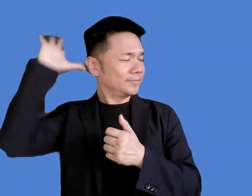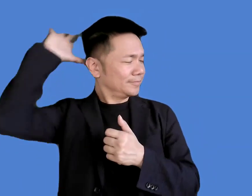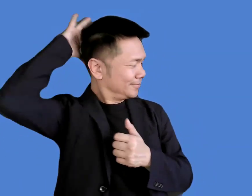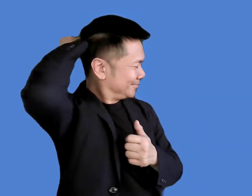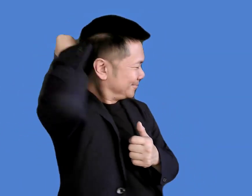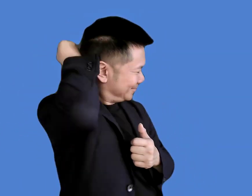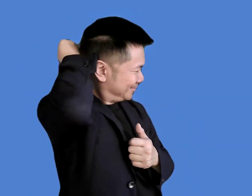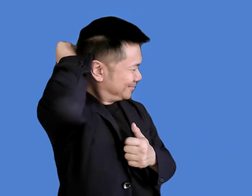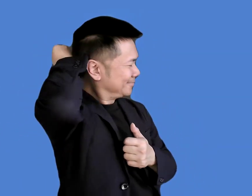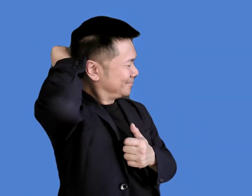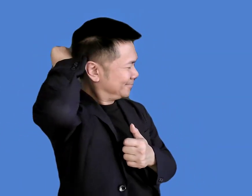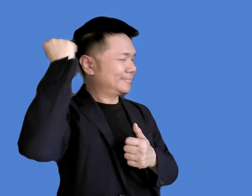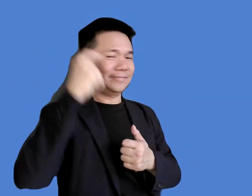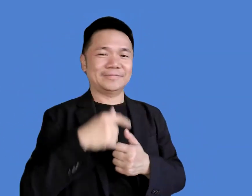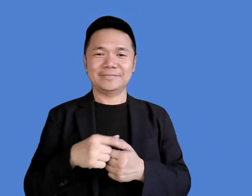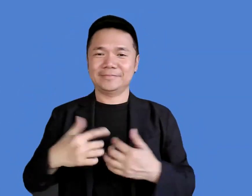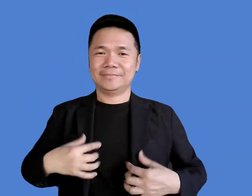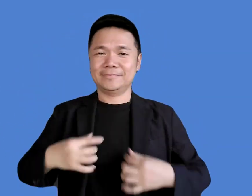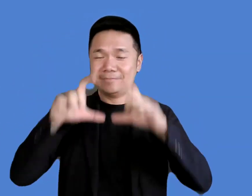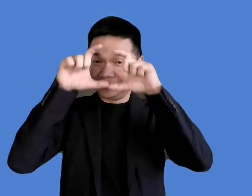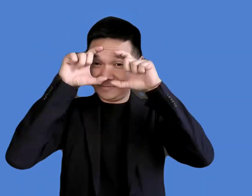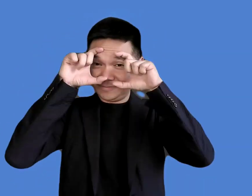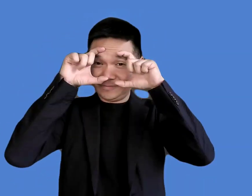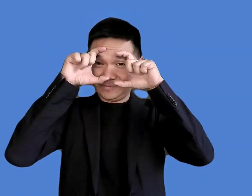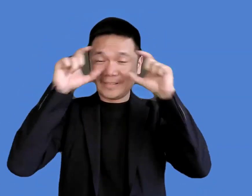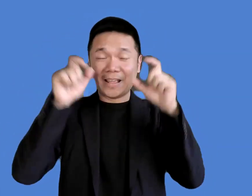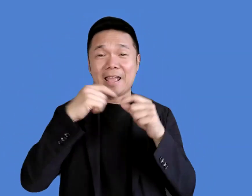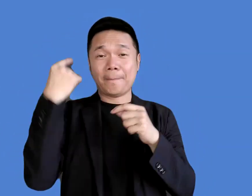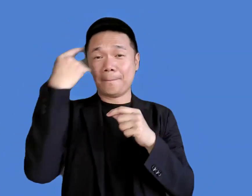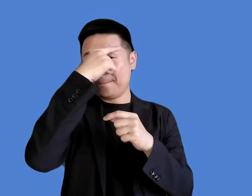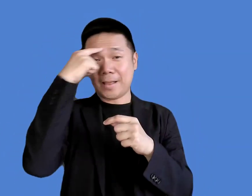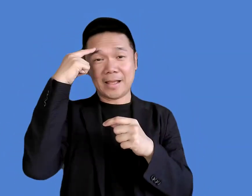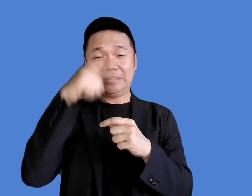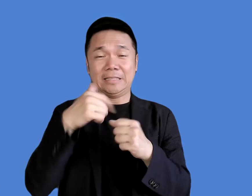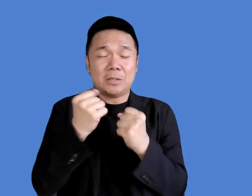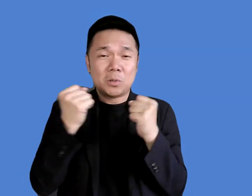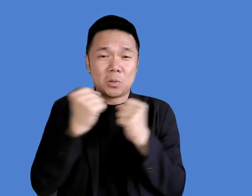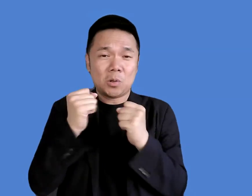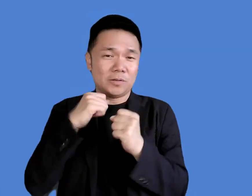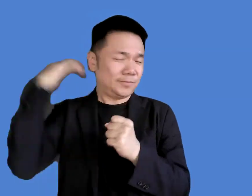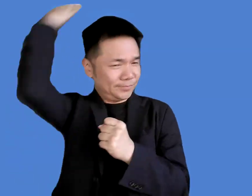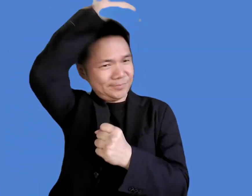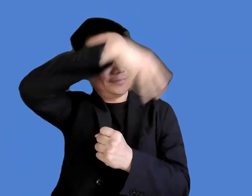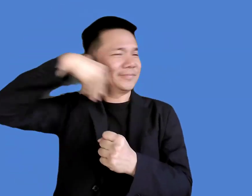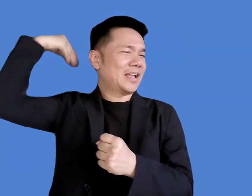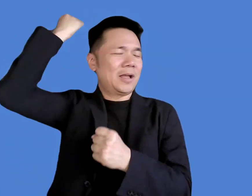ponytail. I'm wearing big black glasses, and because it's Canberra and it's cold, I've got a big black shawl